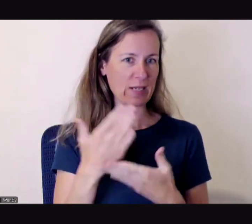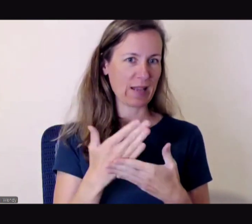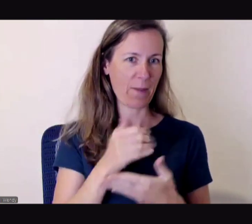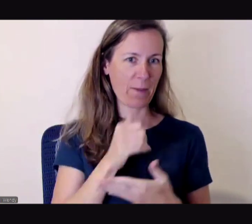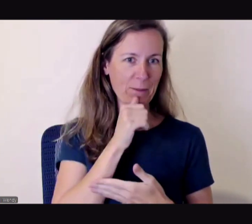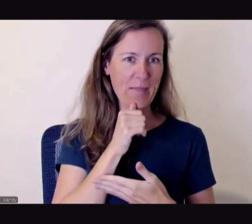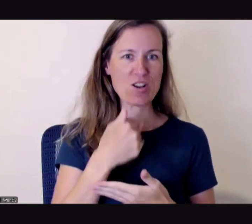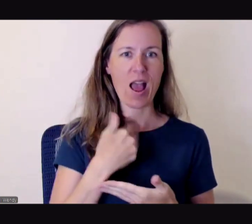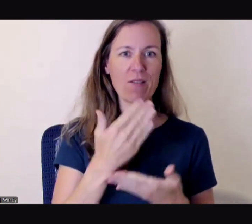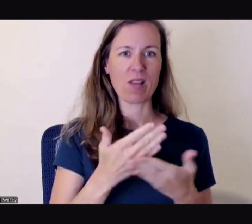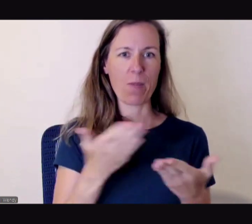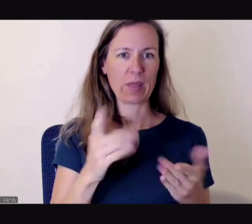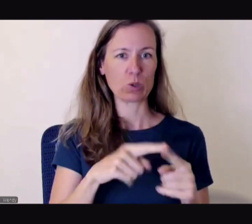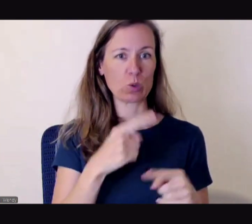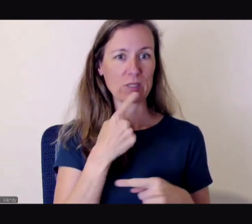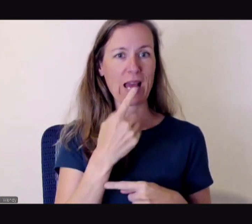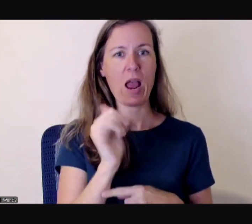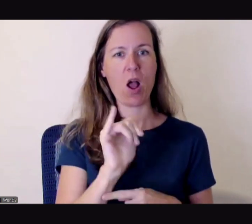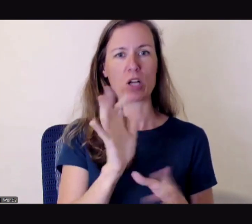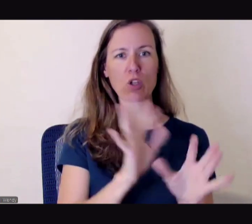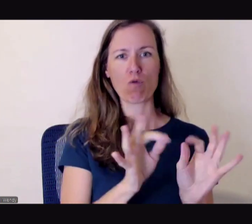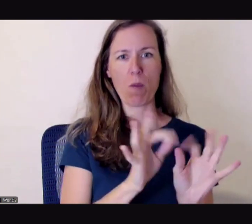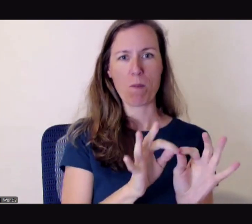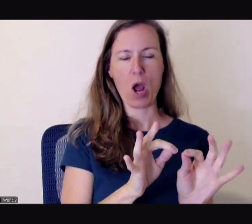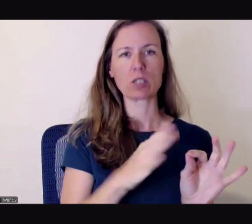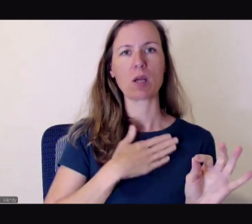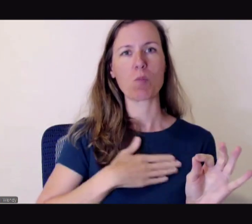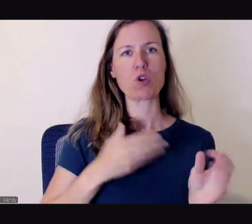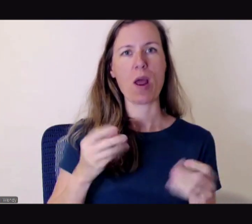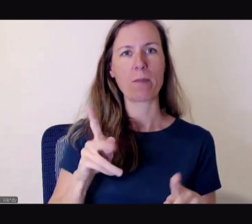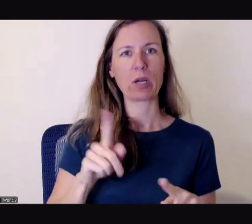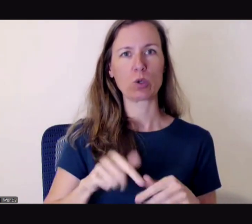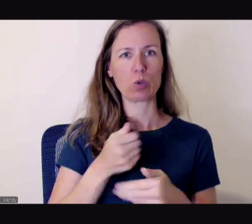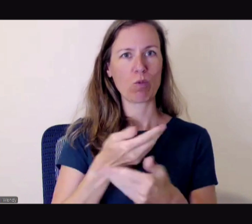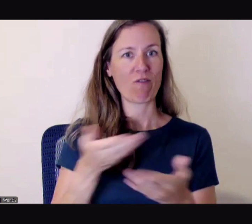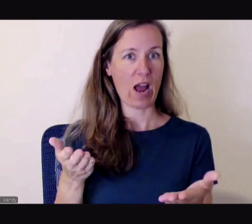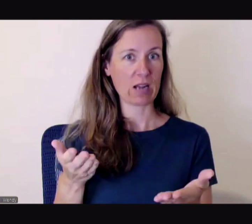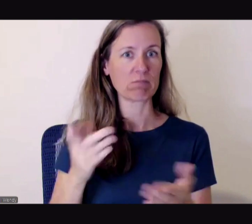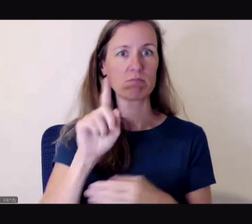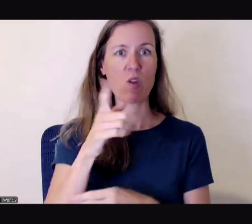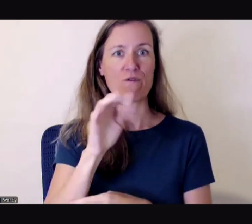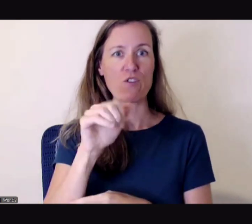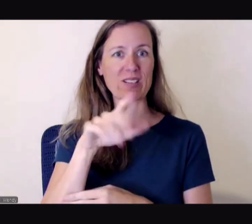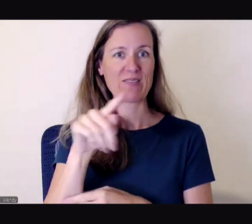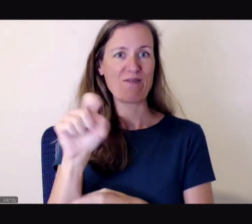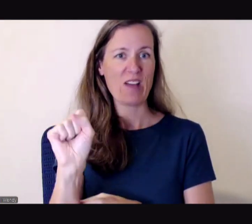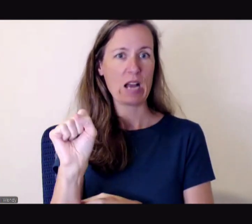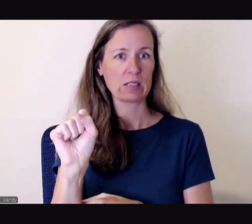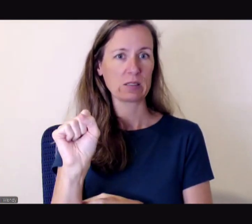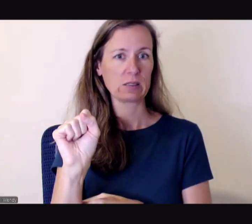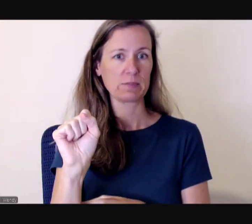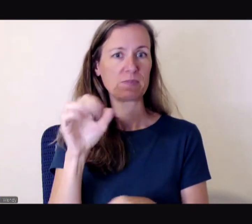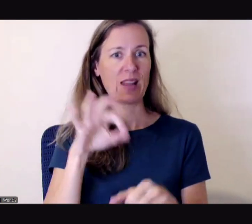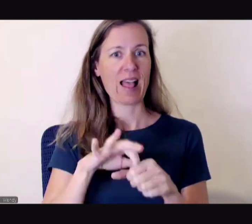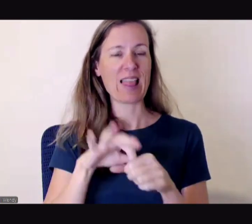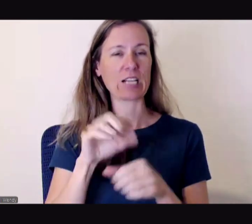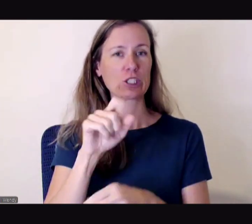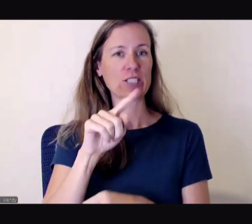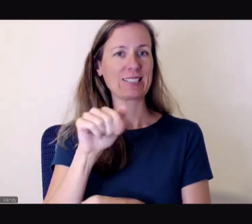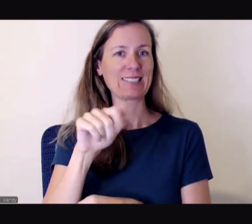to give them. So first, the facts, Election Day stats that people might be interested in. We had